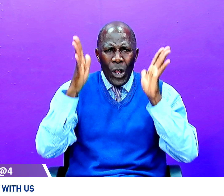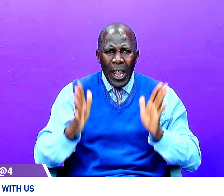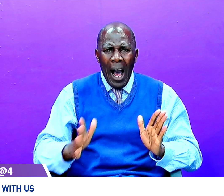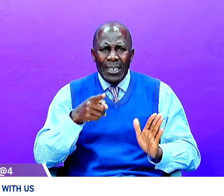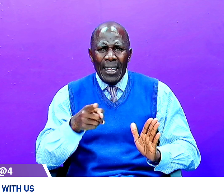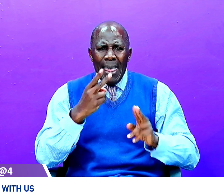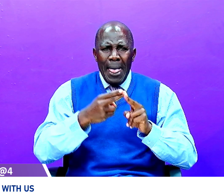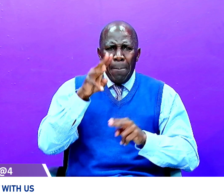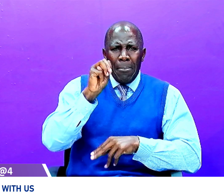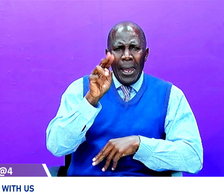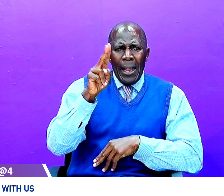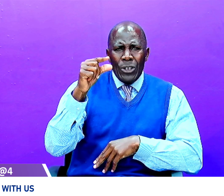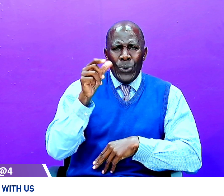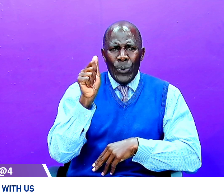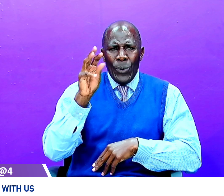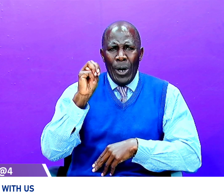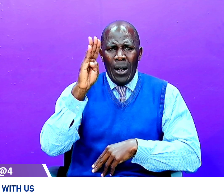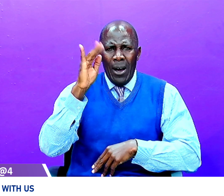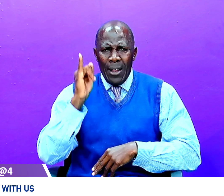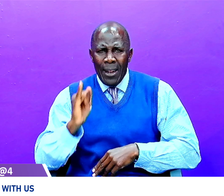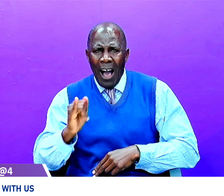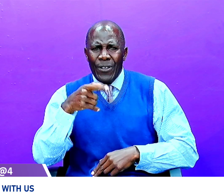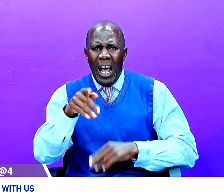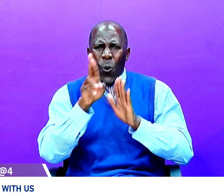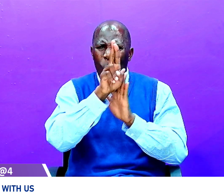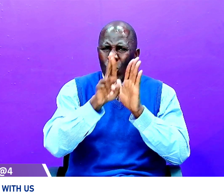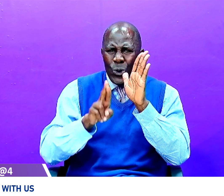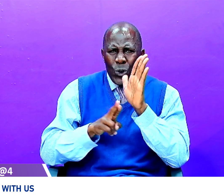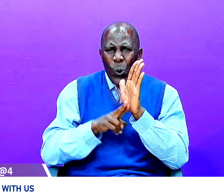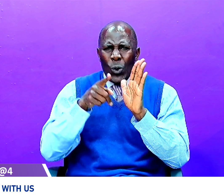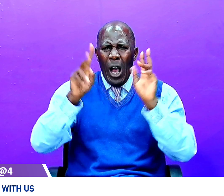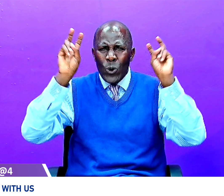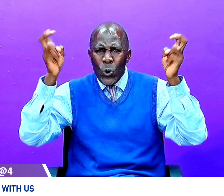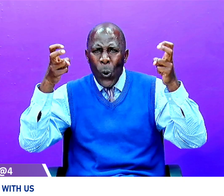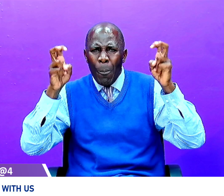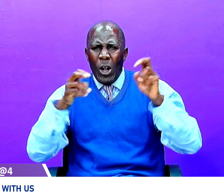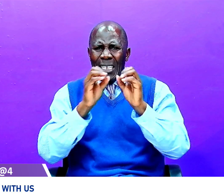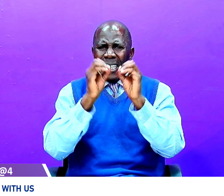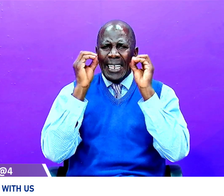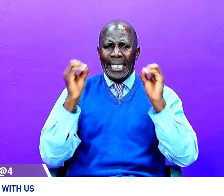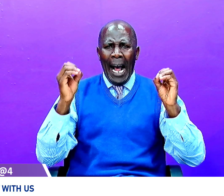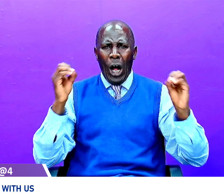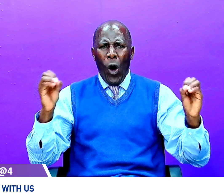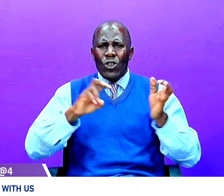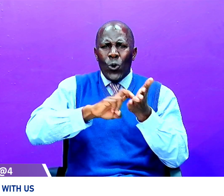The Justice Lawrence Mugambi, in his ruling, issued a non-contact